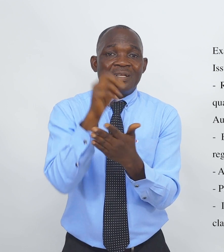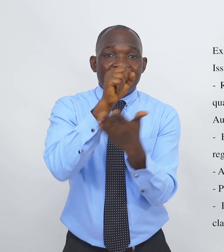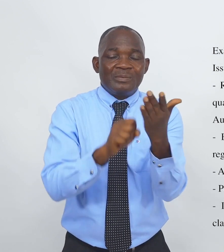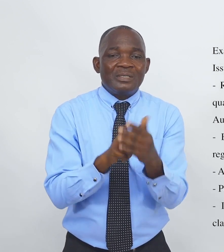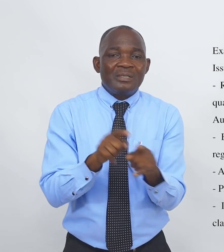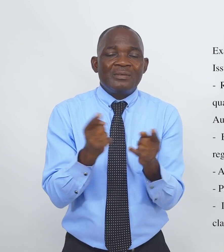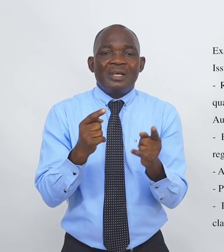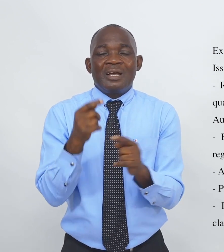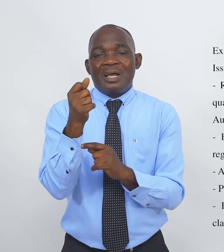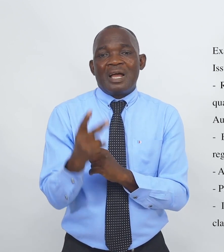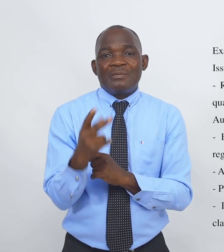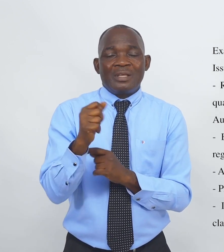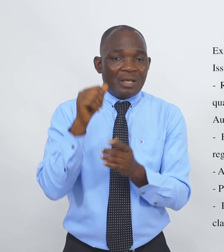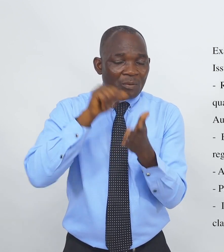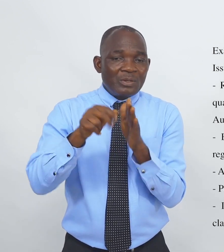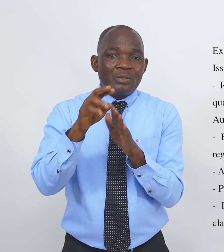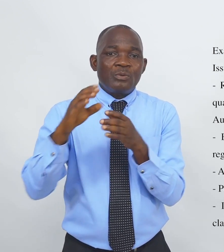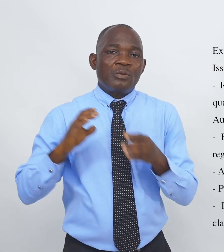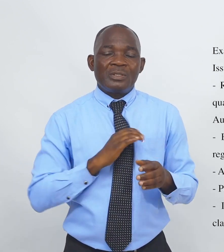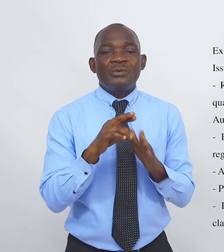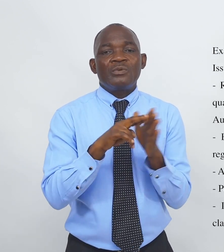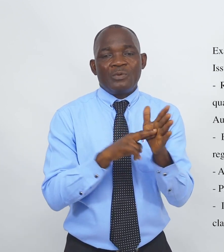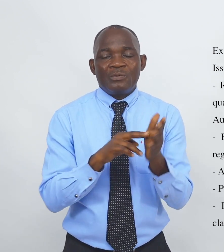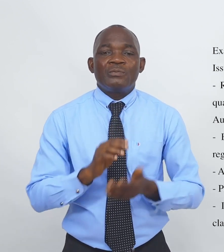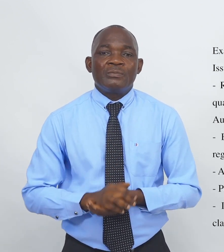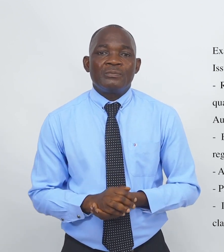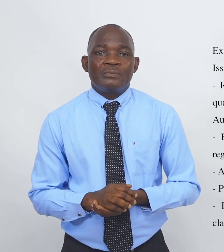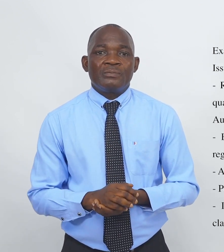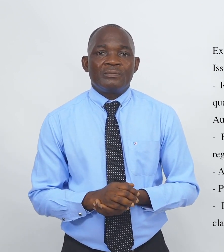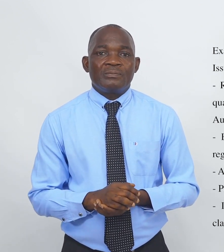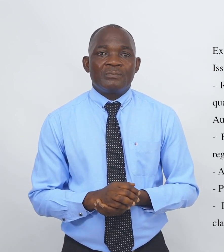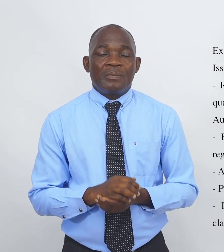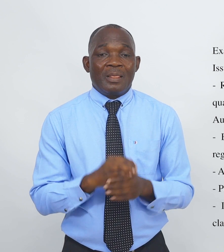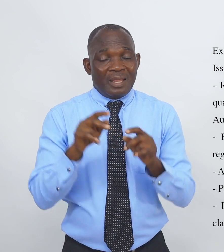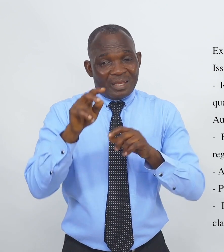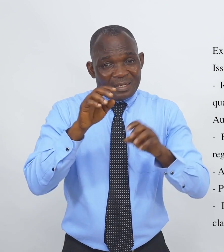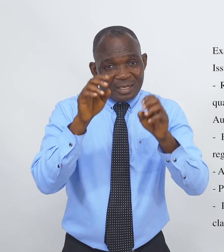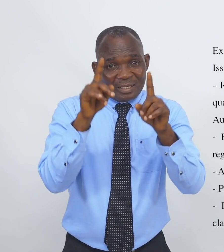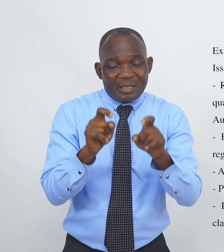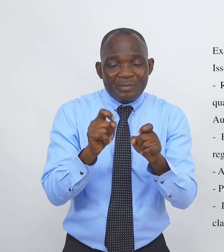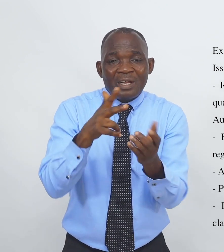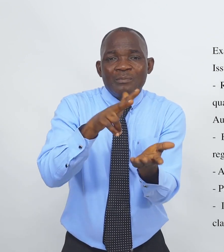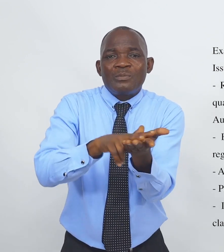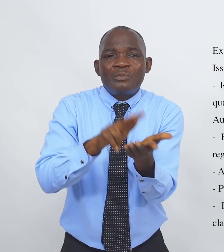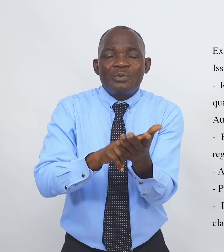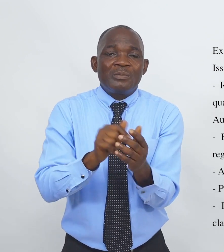and half-yearly audit committee reports of issuers, examination and approval of applications